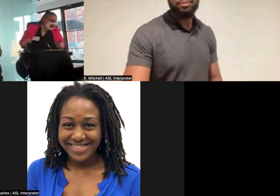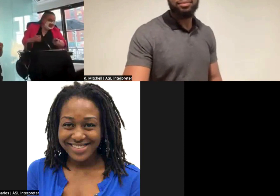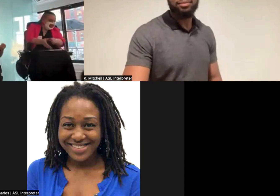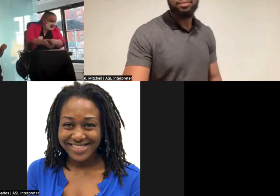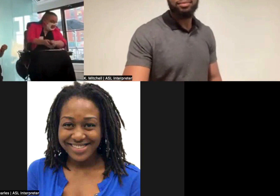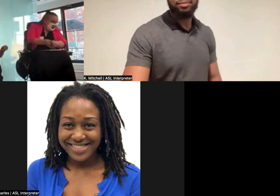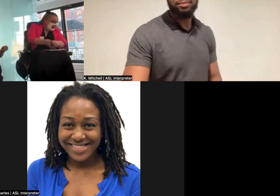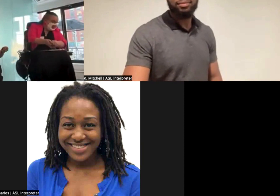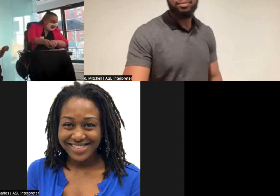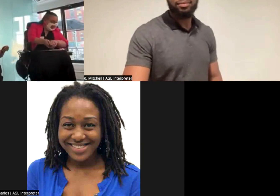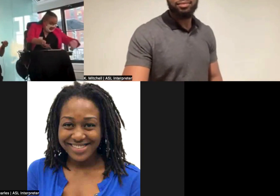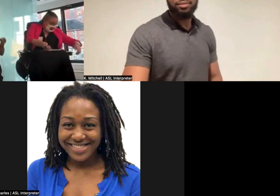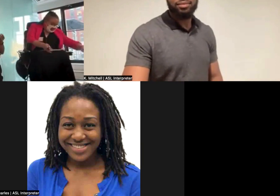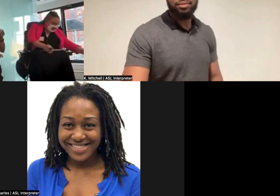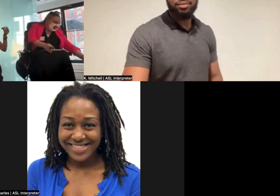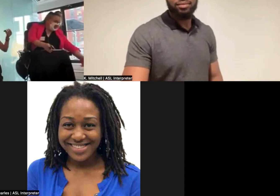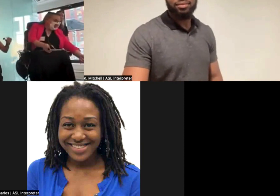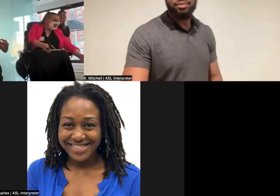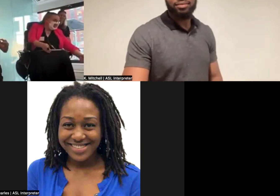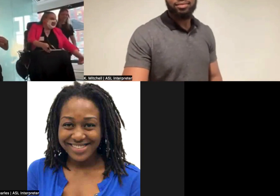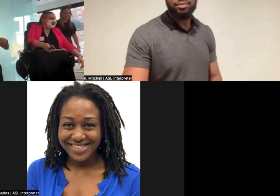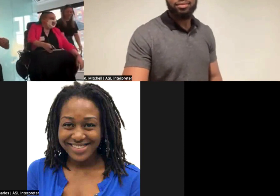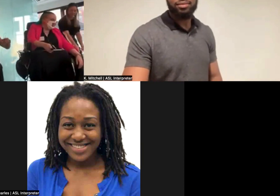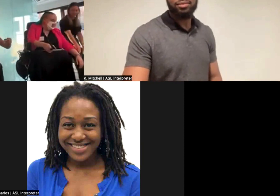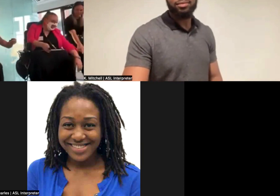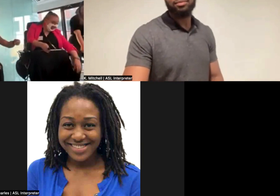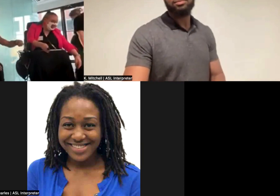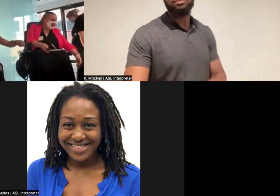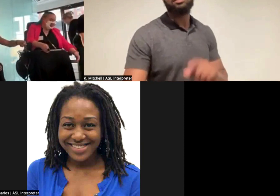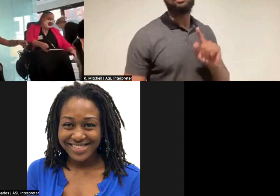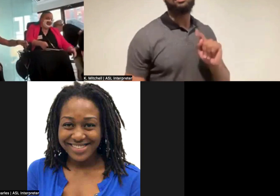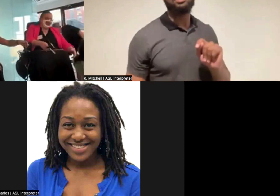Oh, I forgot you were there. Thanks, everyone, for joining.